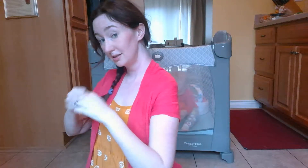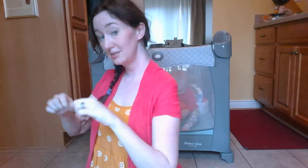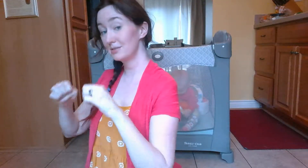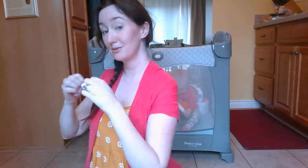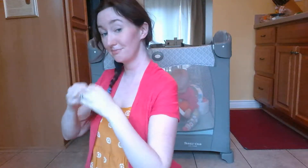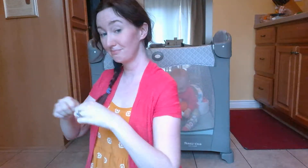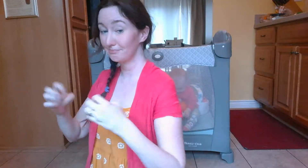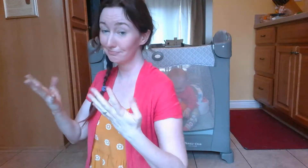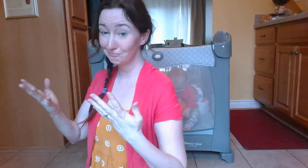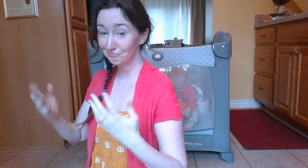Easter.